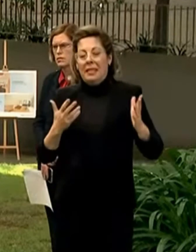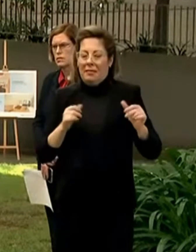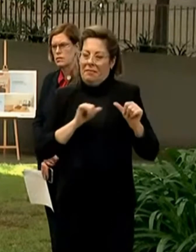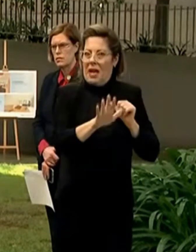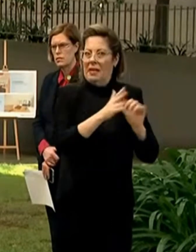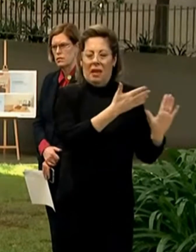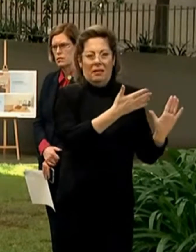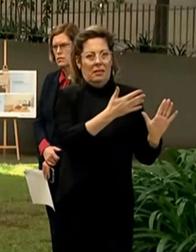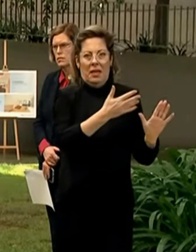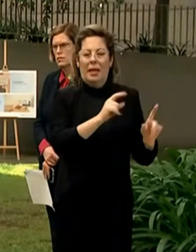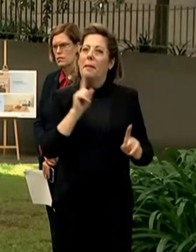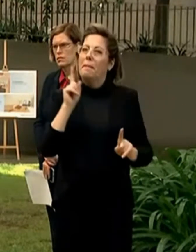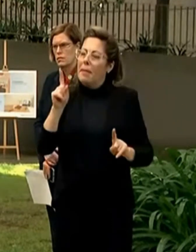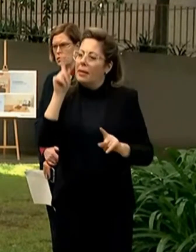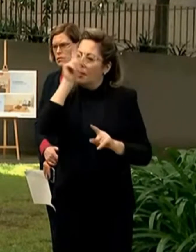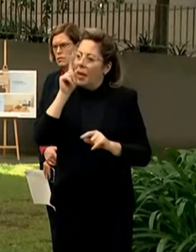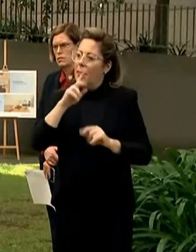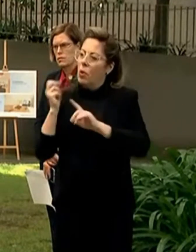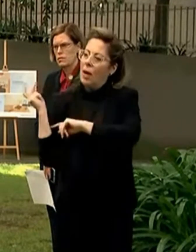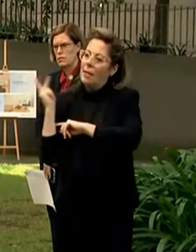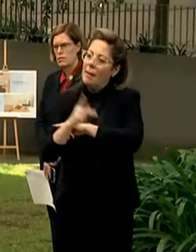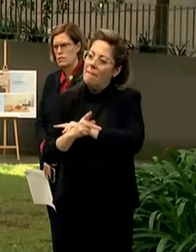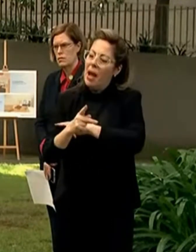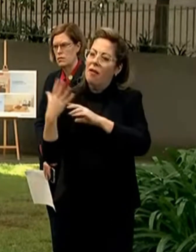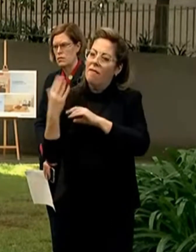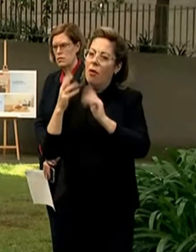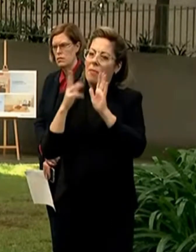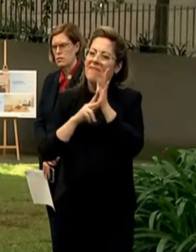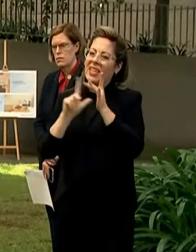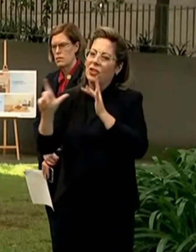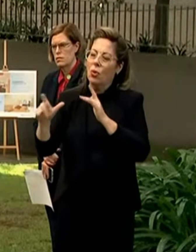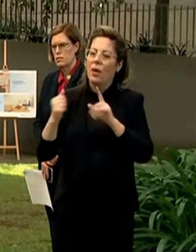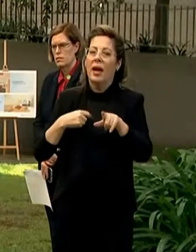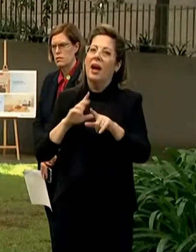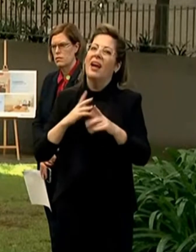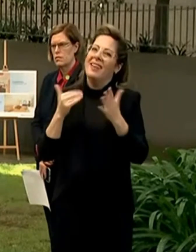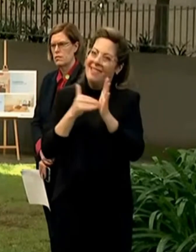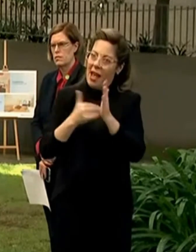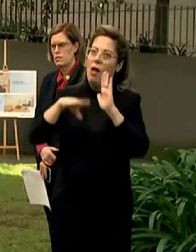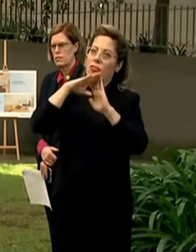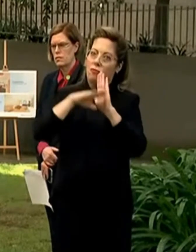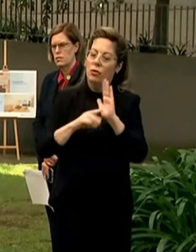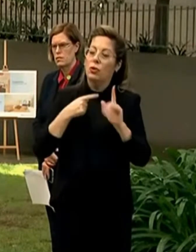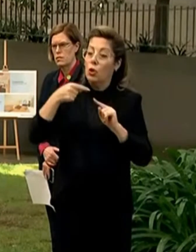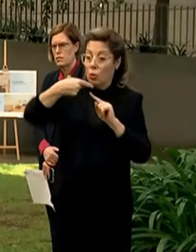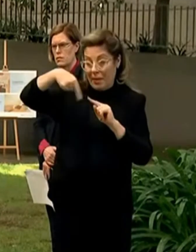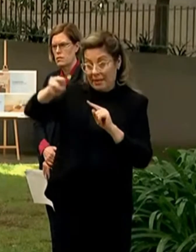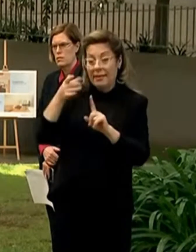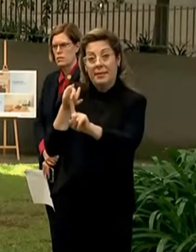situation with returning people from Victoria. At the moment we require them to self-isolate, but we will continue to